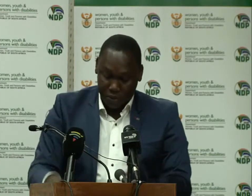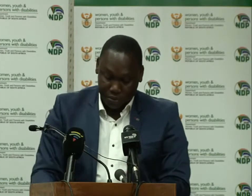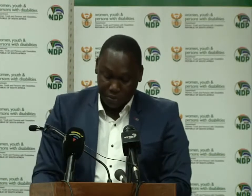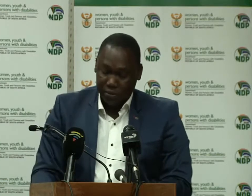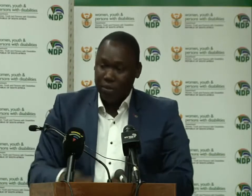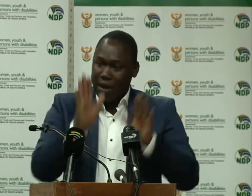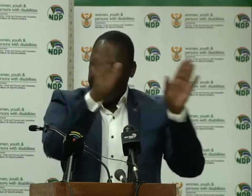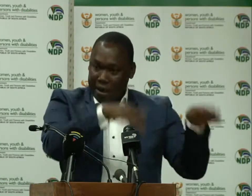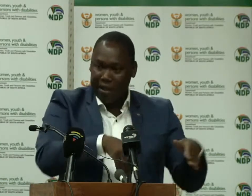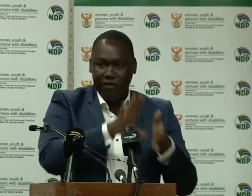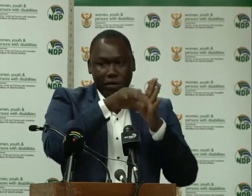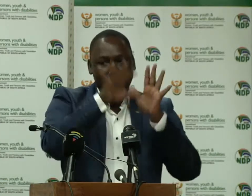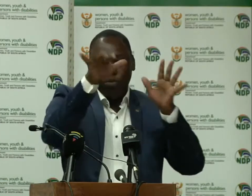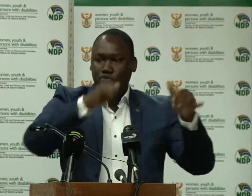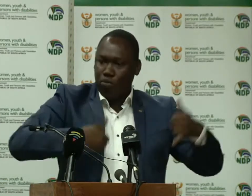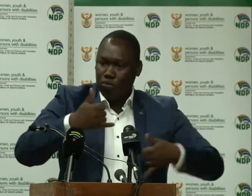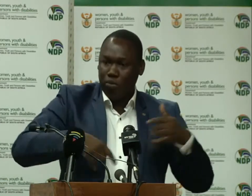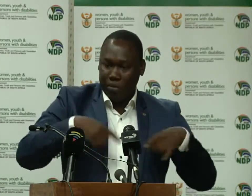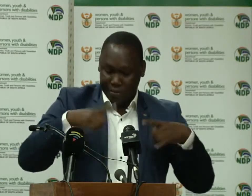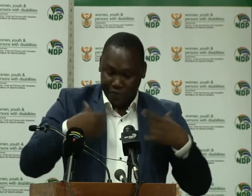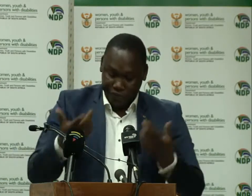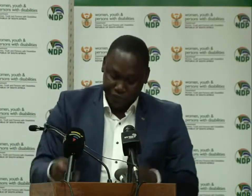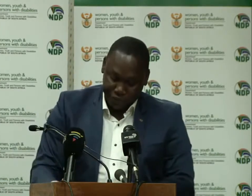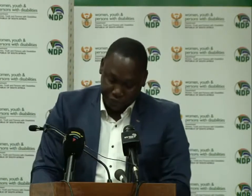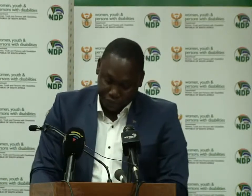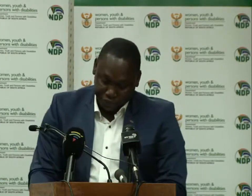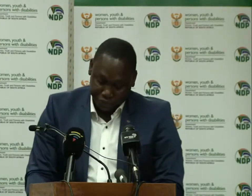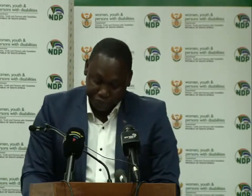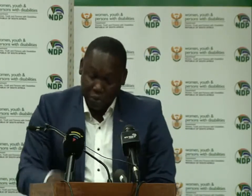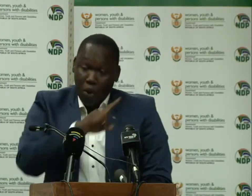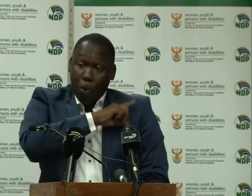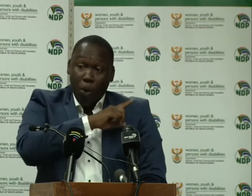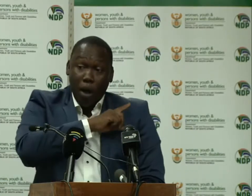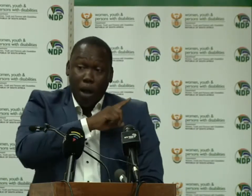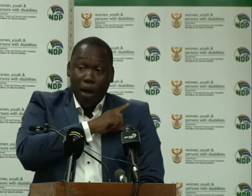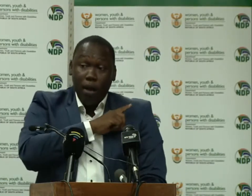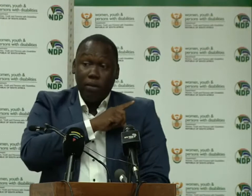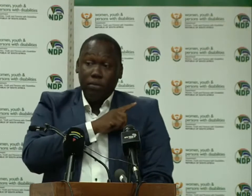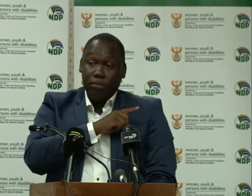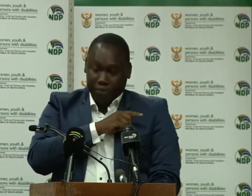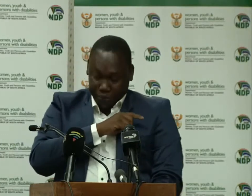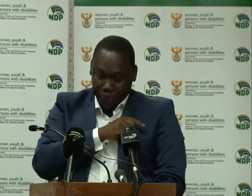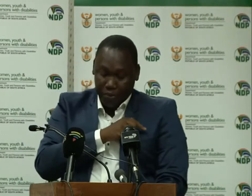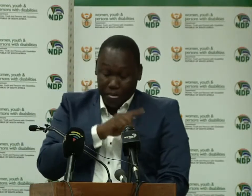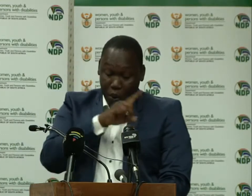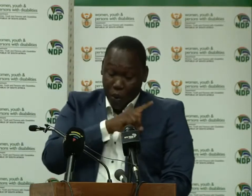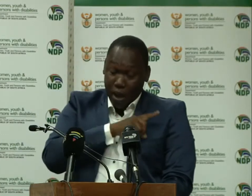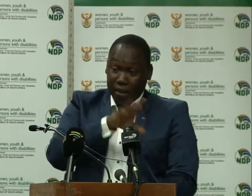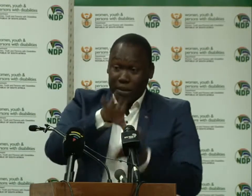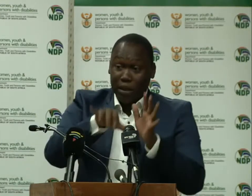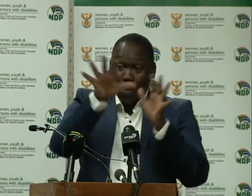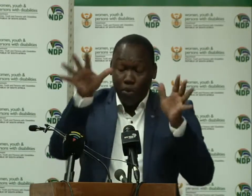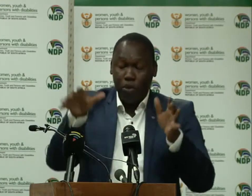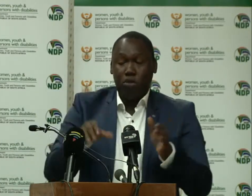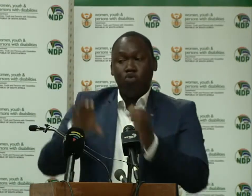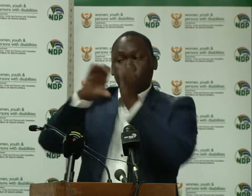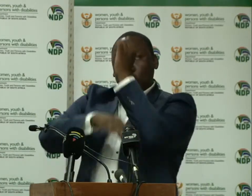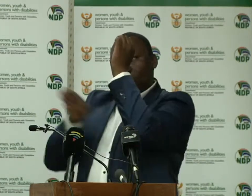People who are being discriminated outside that we must stop those things. So we must make sure that awareness is there. Why?